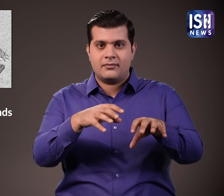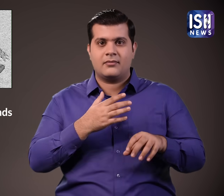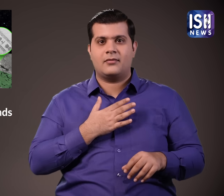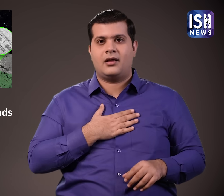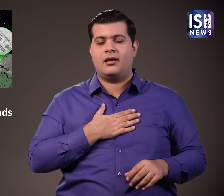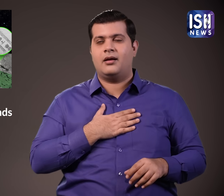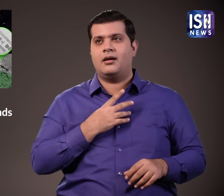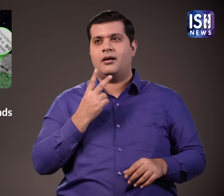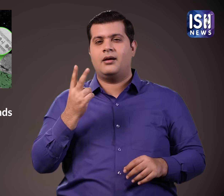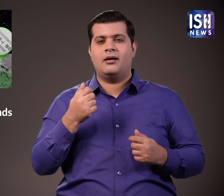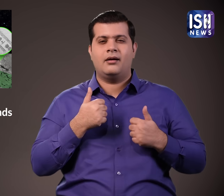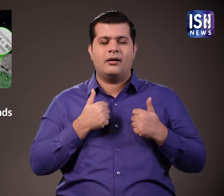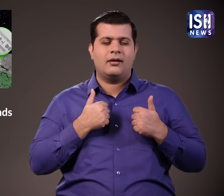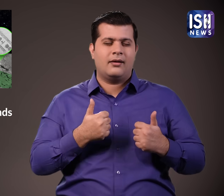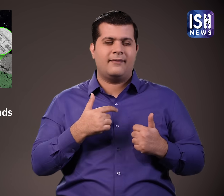What a proud moment for India.